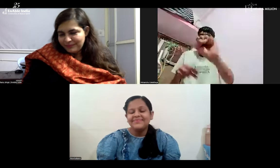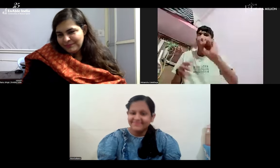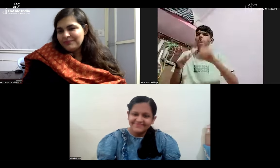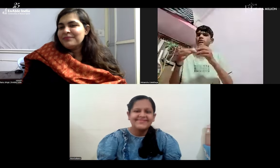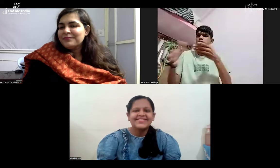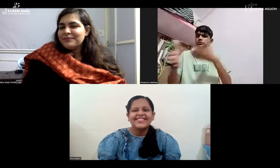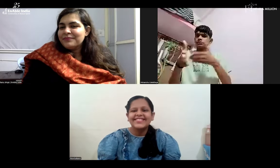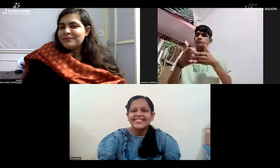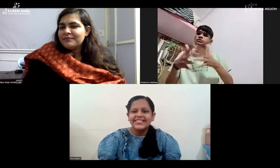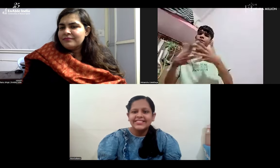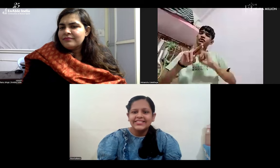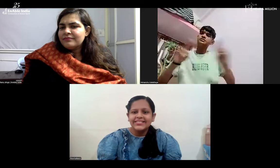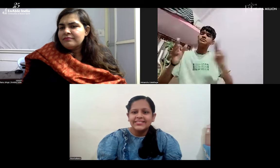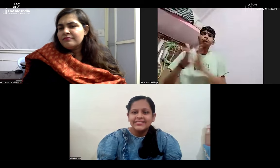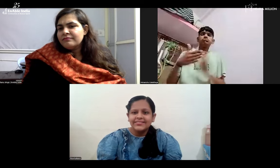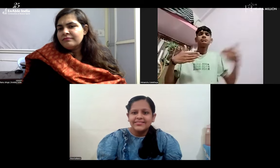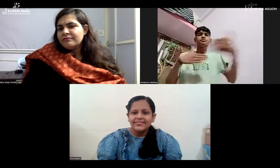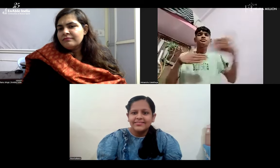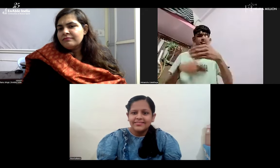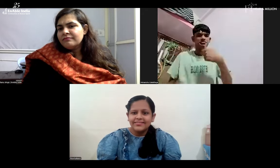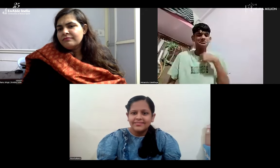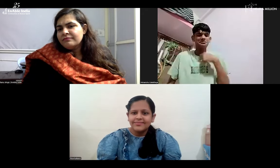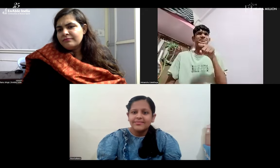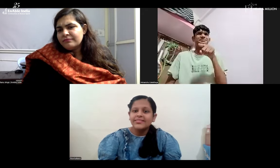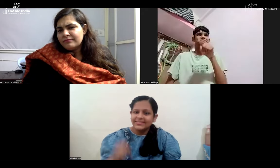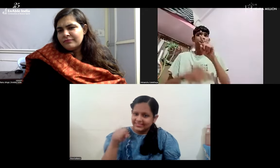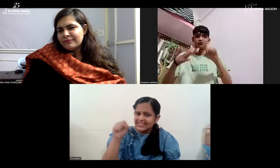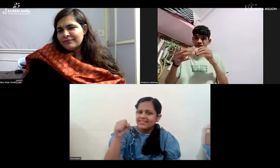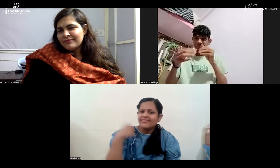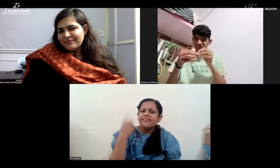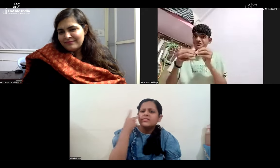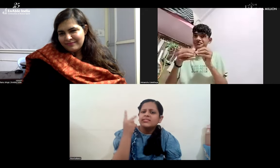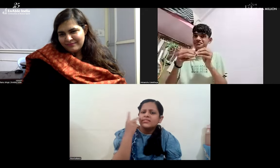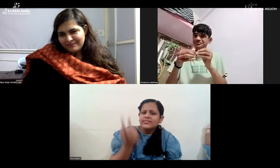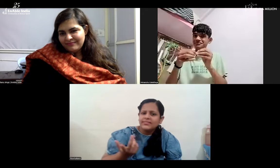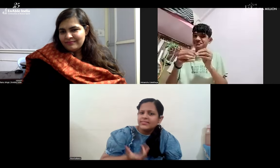like so there are other ways like if I fail chess then I have